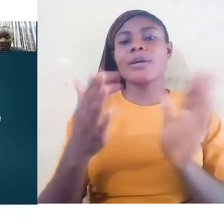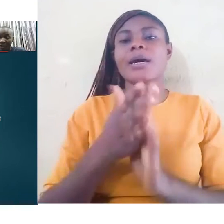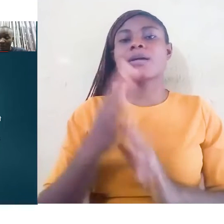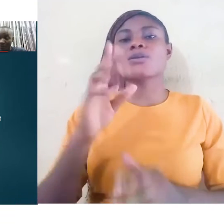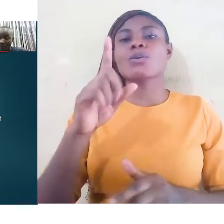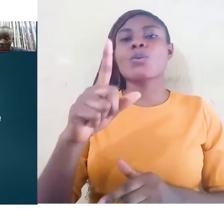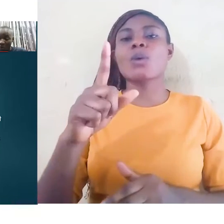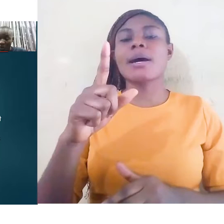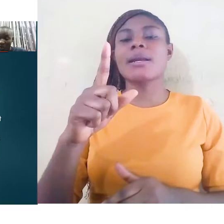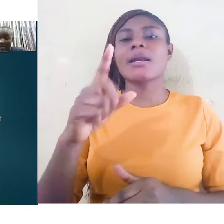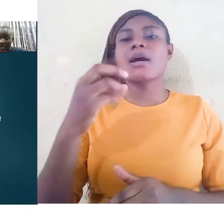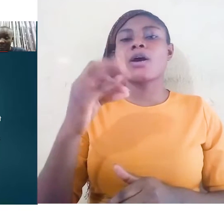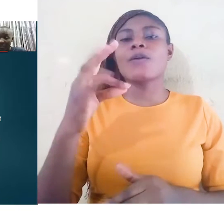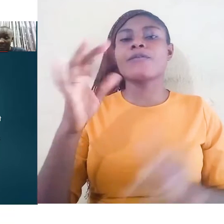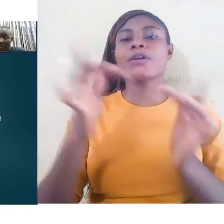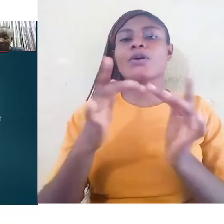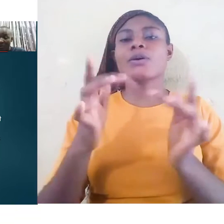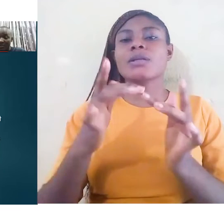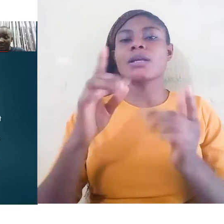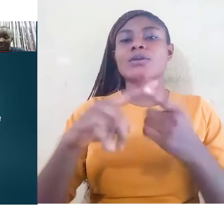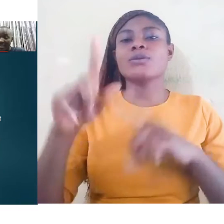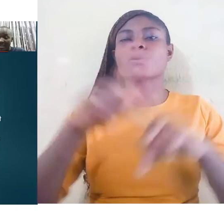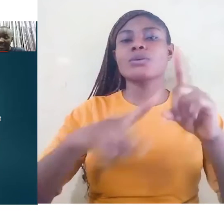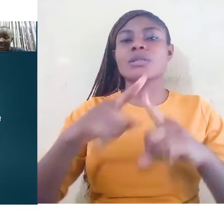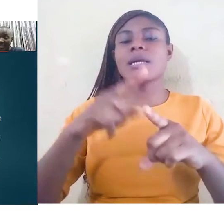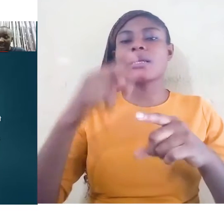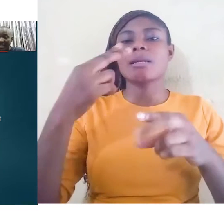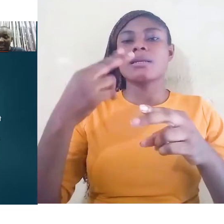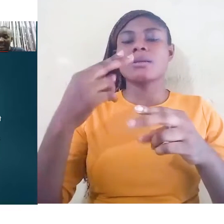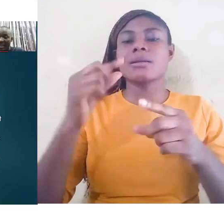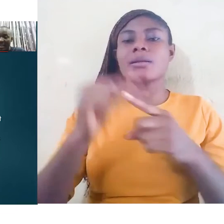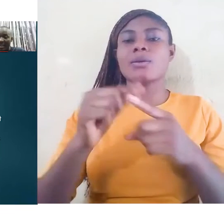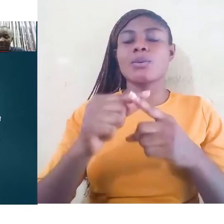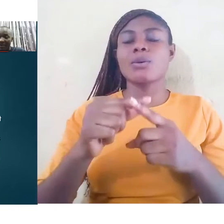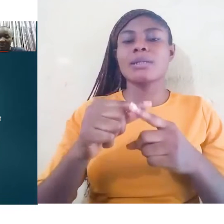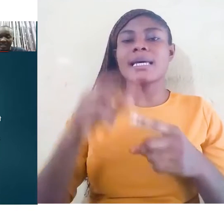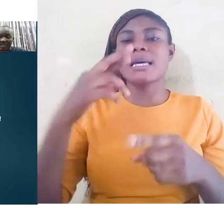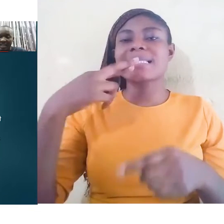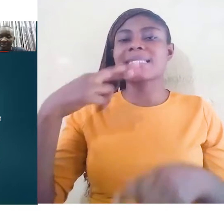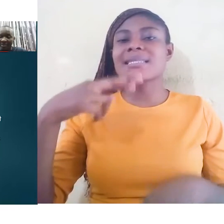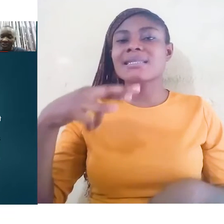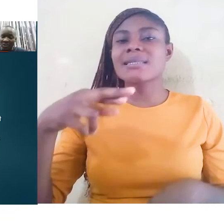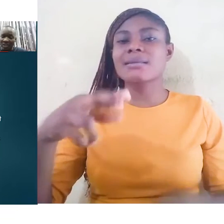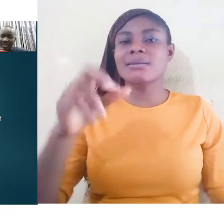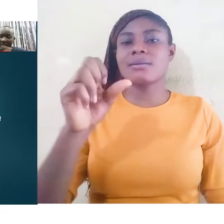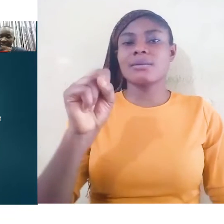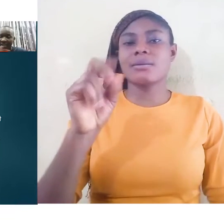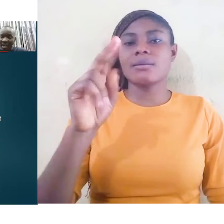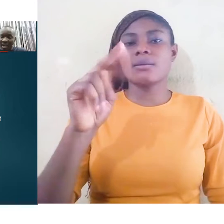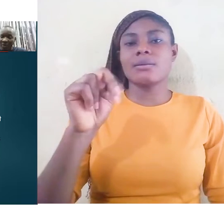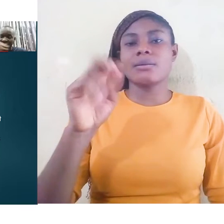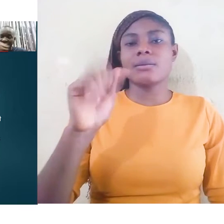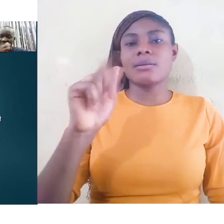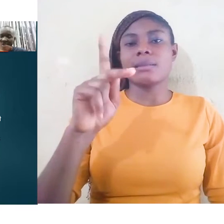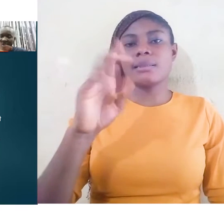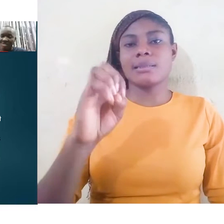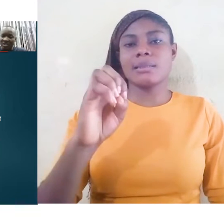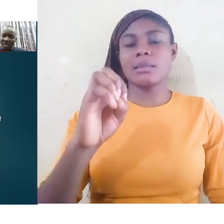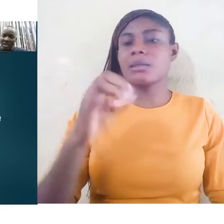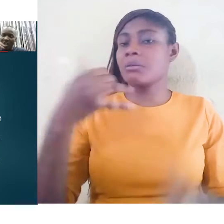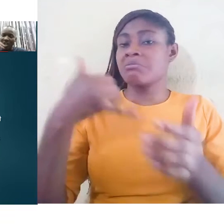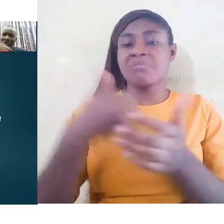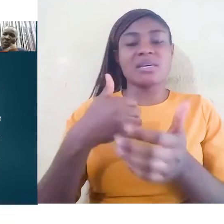of the consultants to sign the word snake, and then it was actually demonstrated. It wasn't